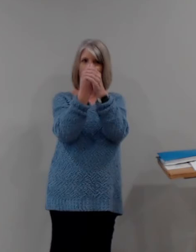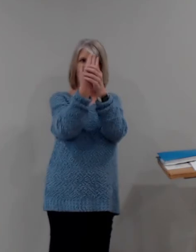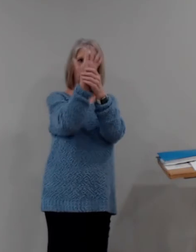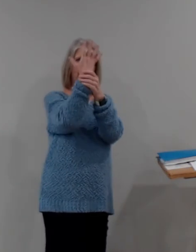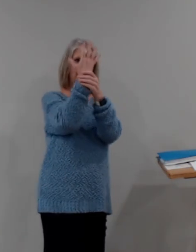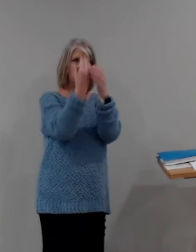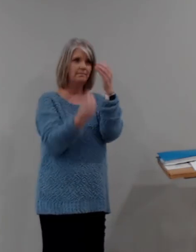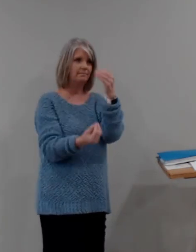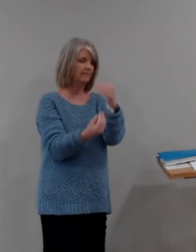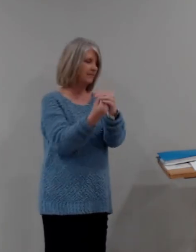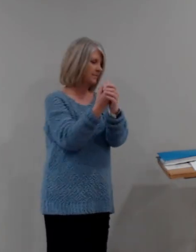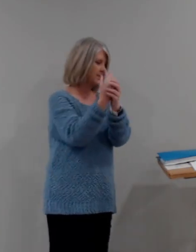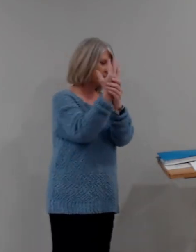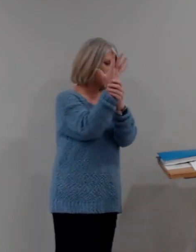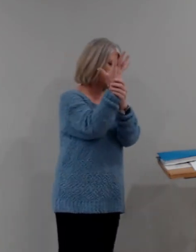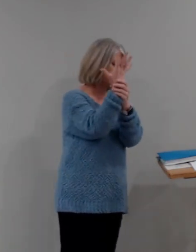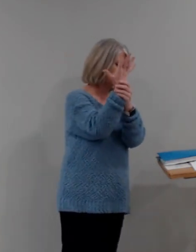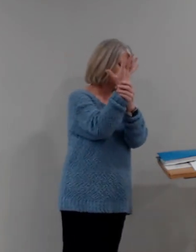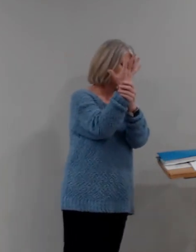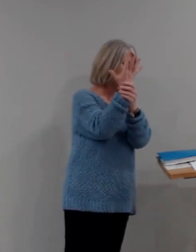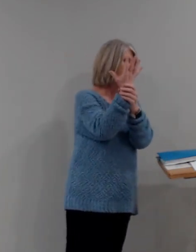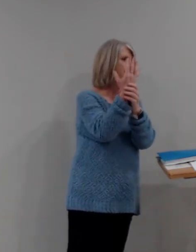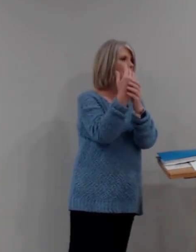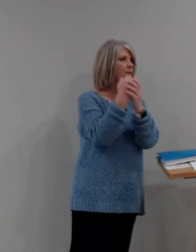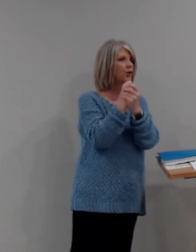Growing up. Spring. Summer.